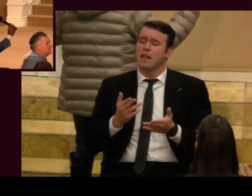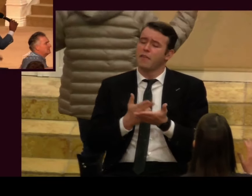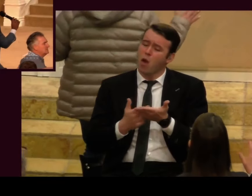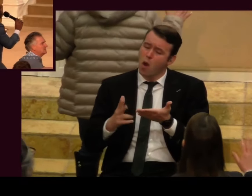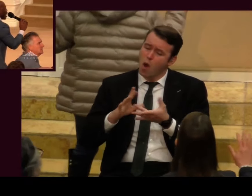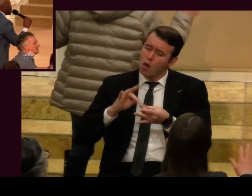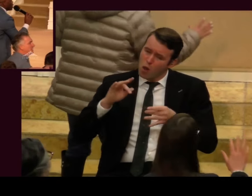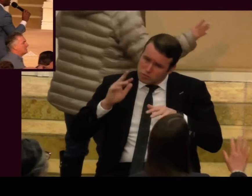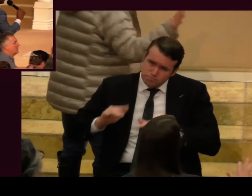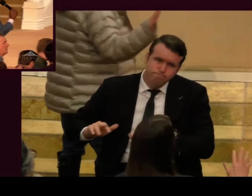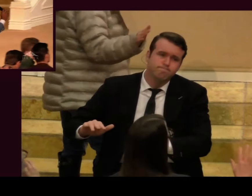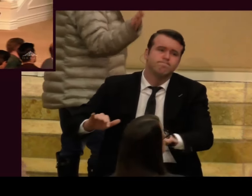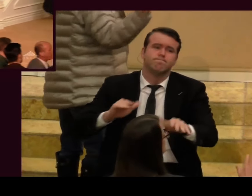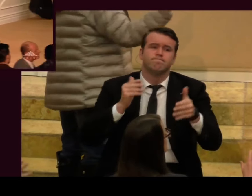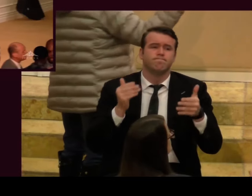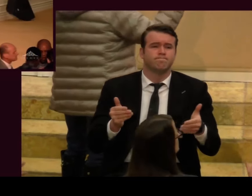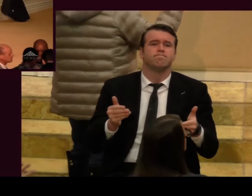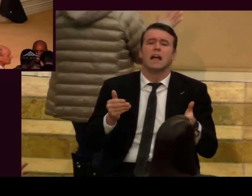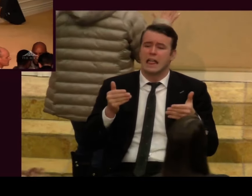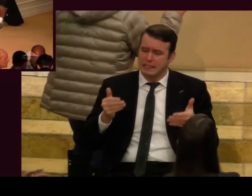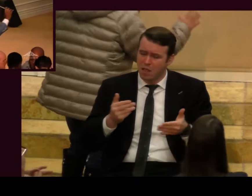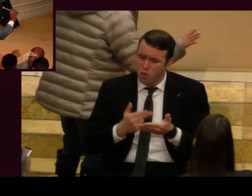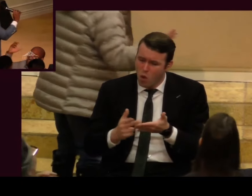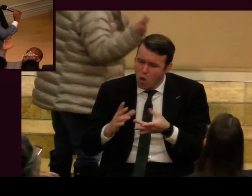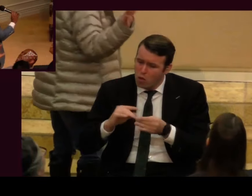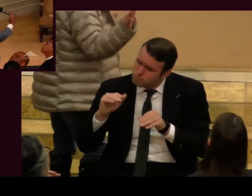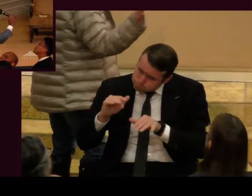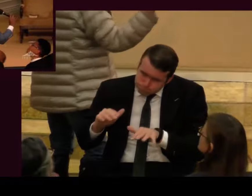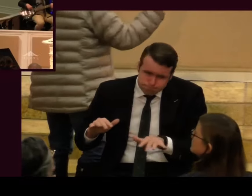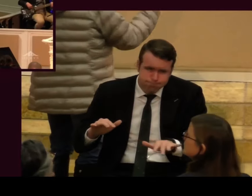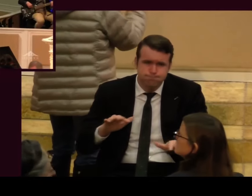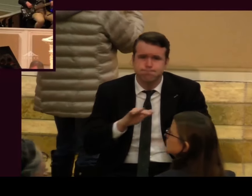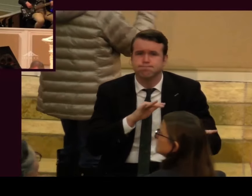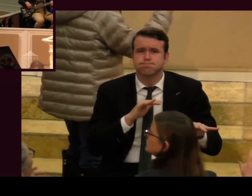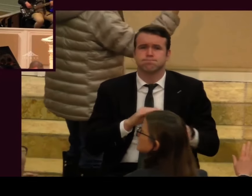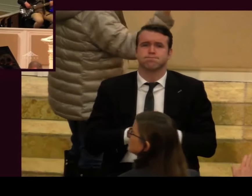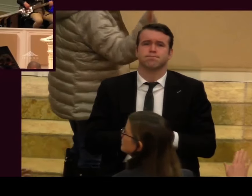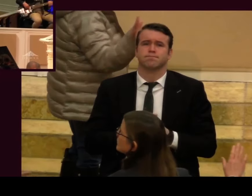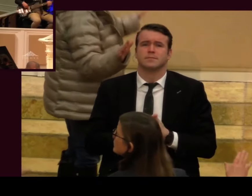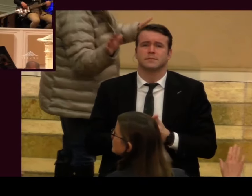Come on, let the Holy Ghost work. Come on, let the Holy Ghost have His way.